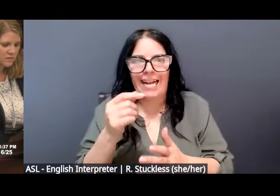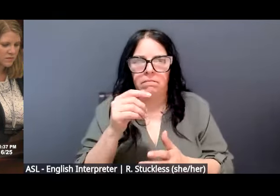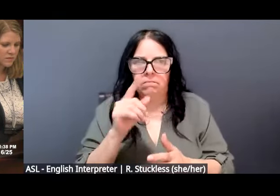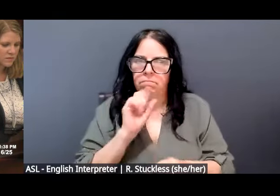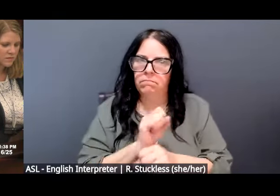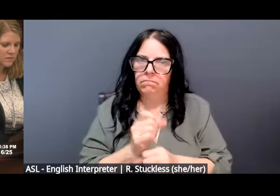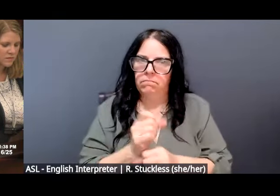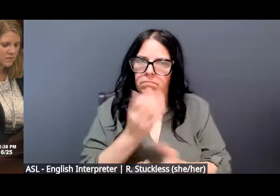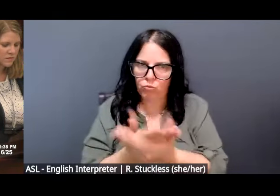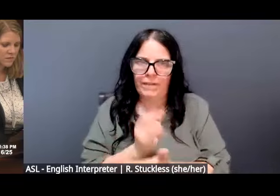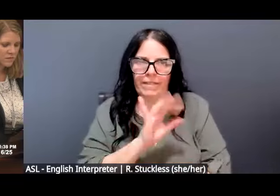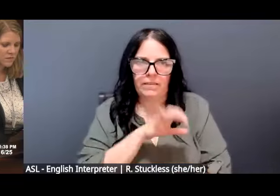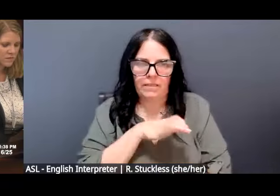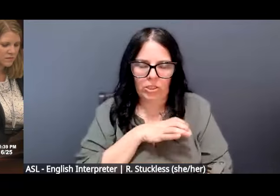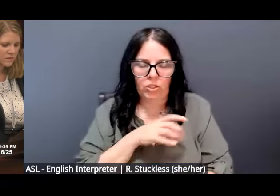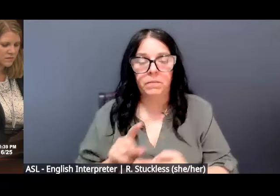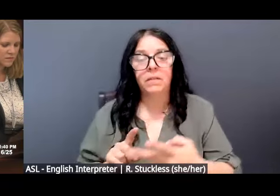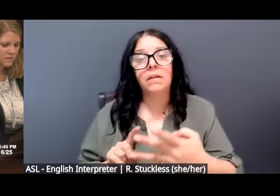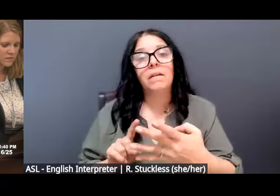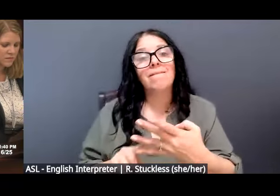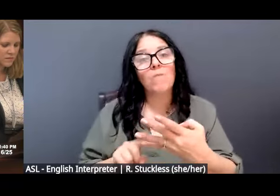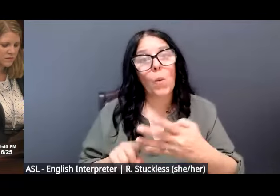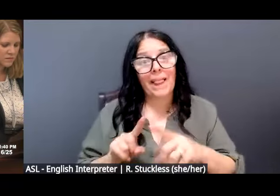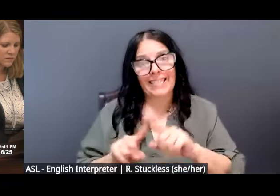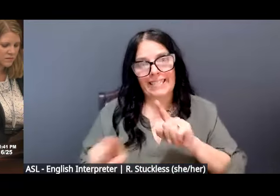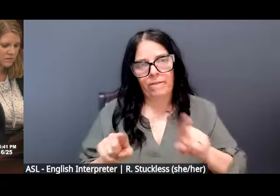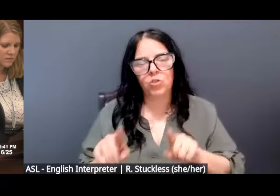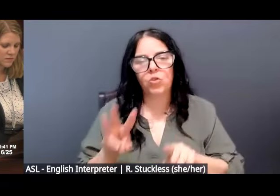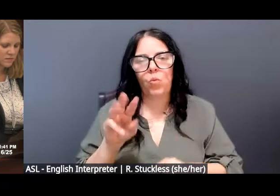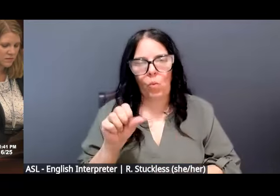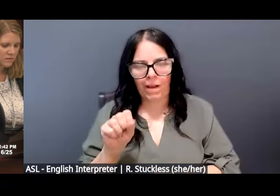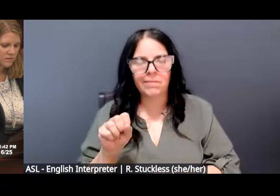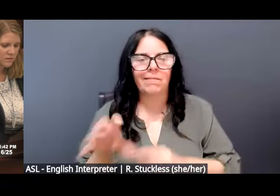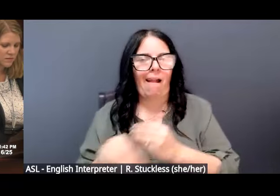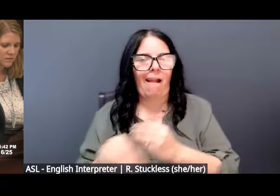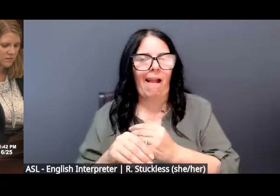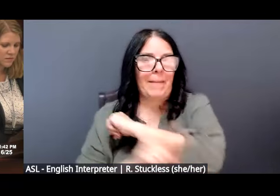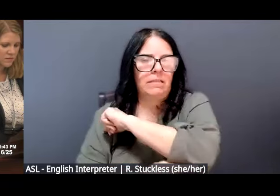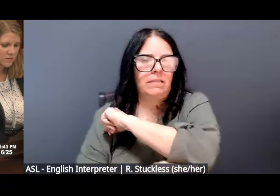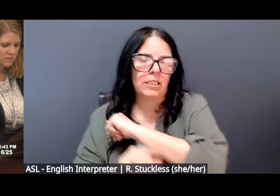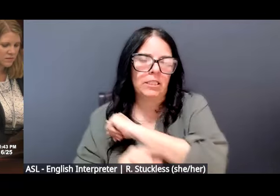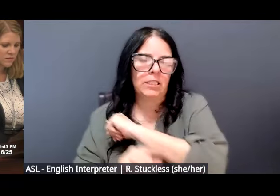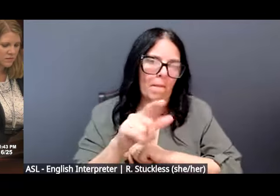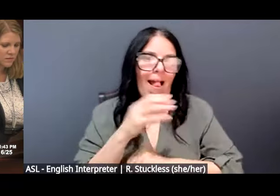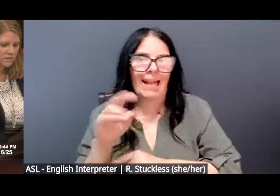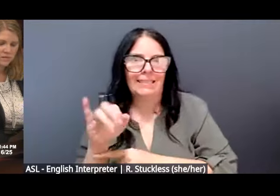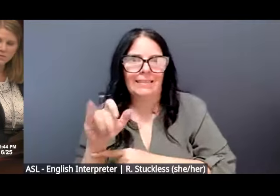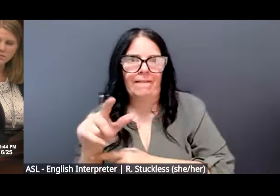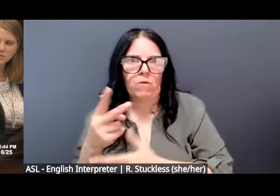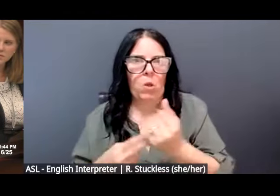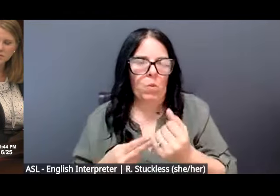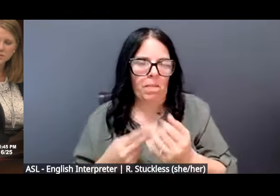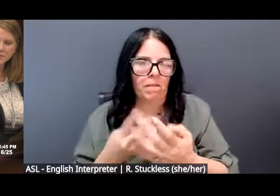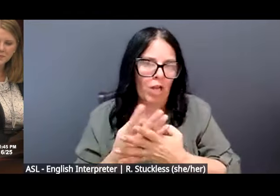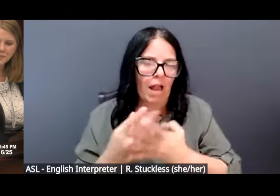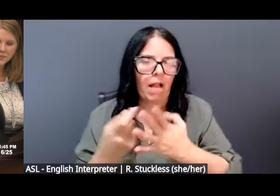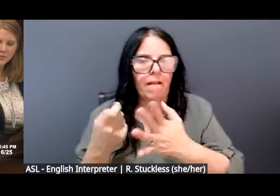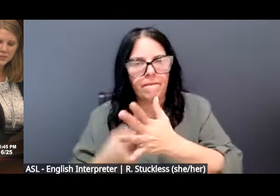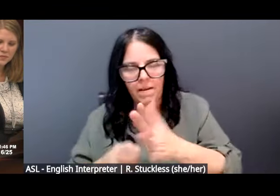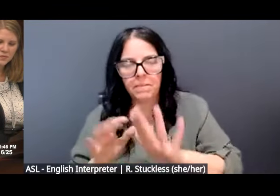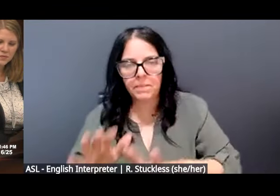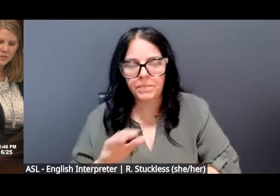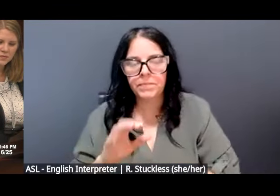And then the fourth was this addition of criminal and civil penalties in the text of the constitutional amendment itself. So I focused in